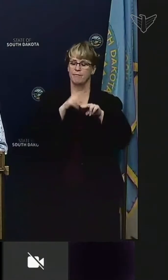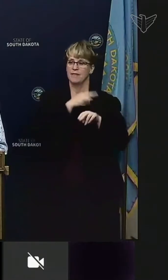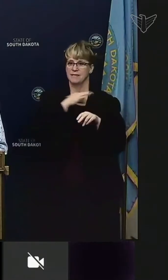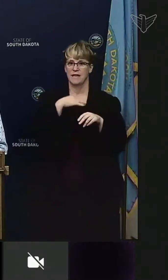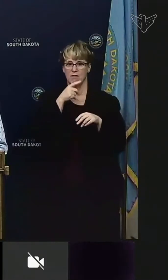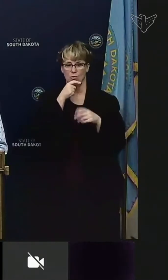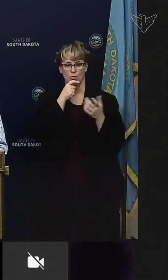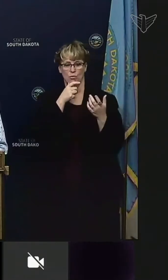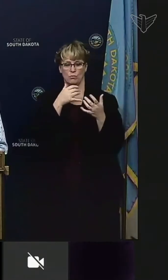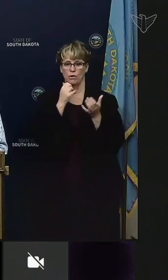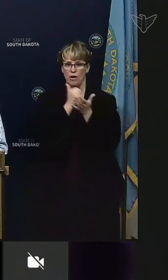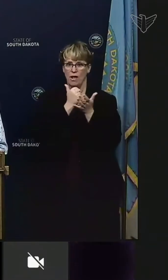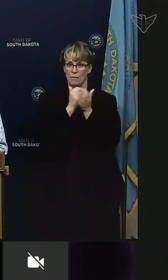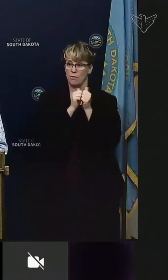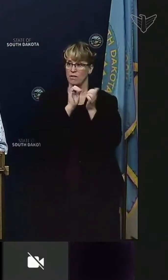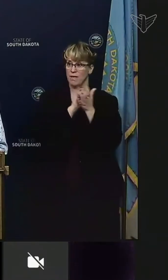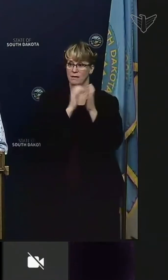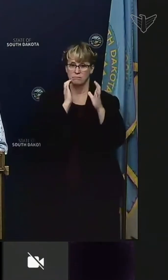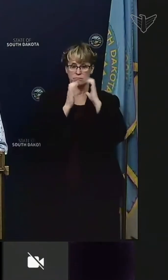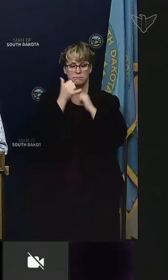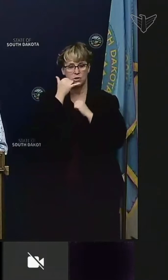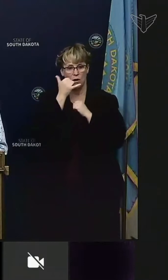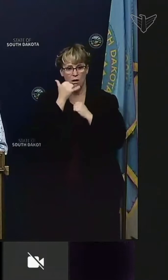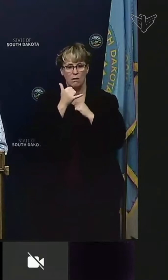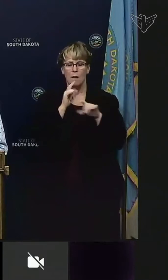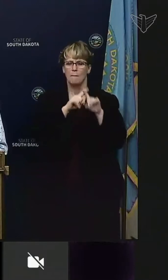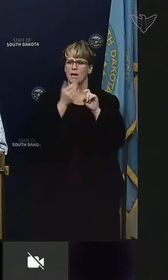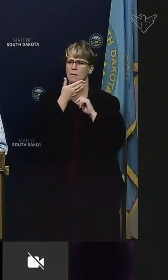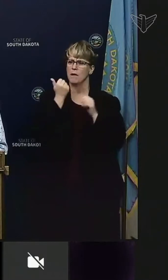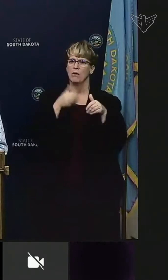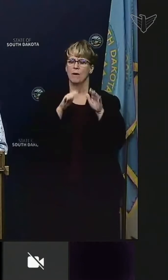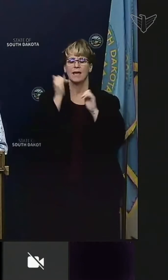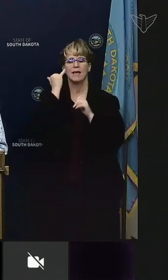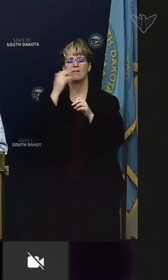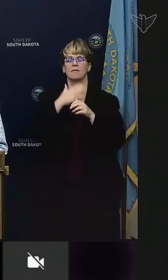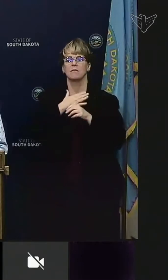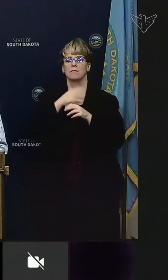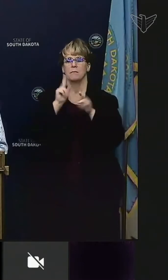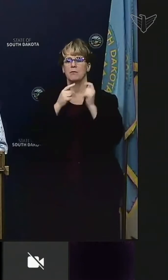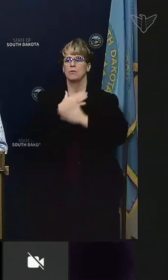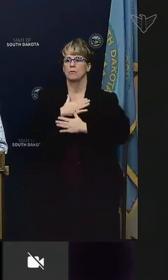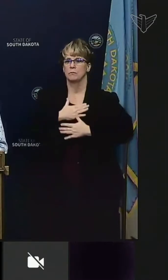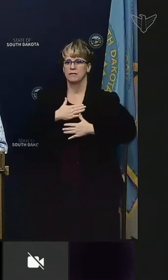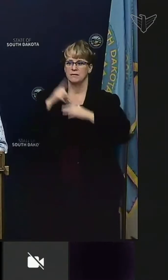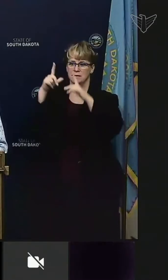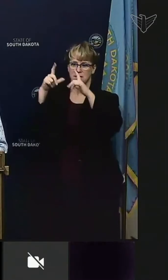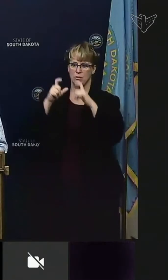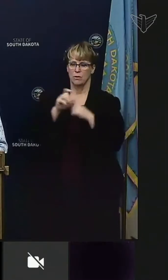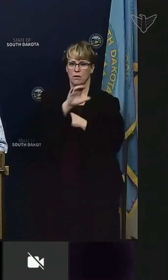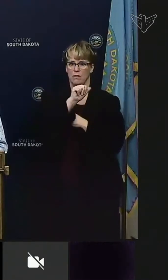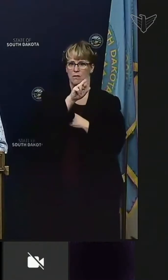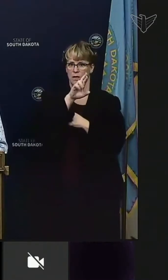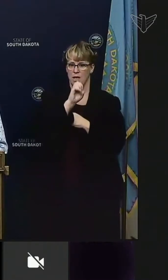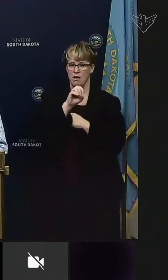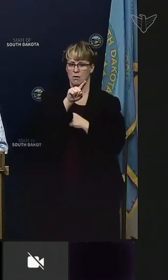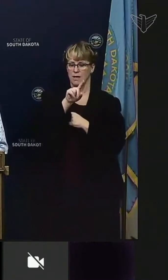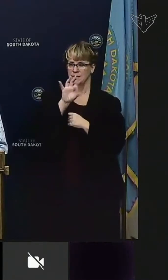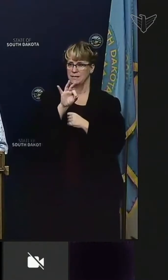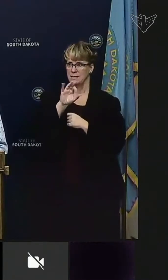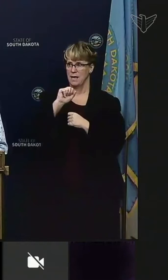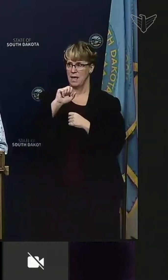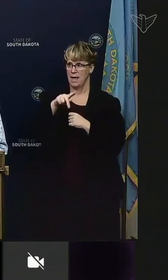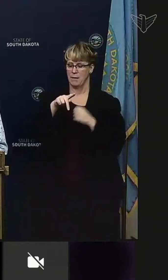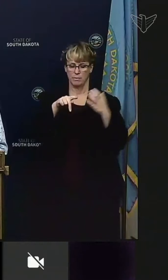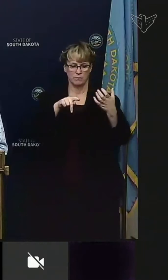doing this work, but that could be done in a much more efficient manner if folks would please download the Care19 app